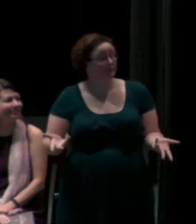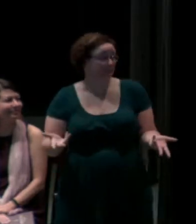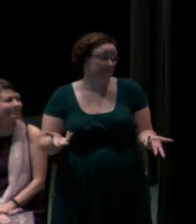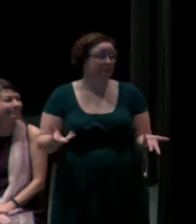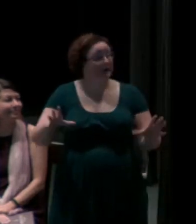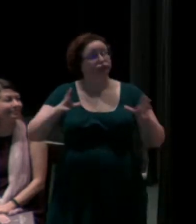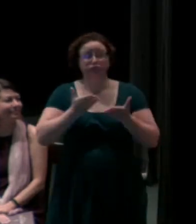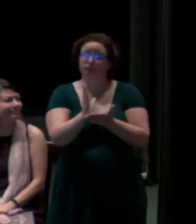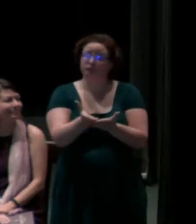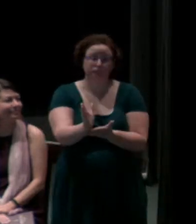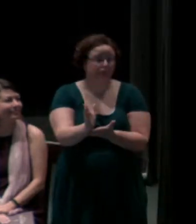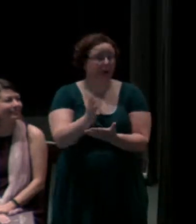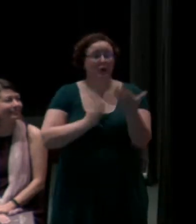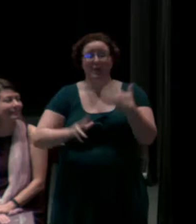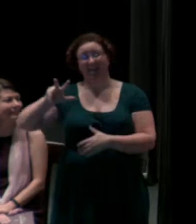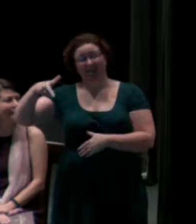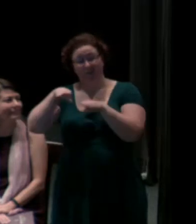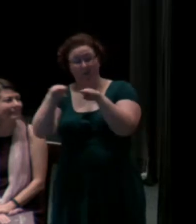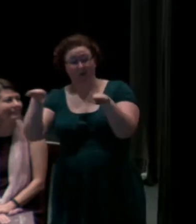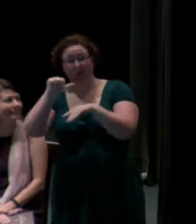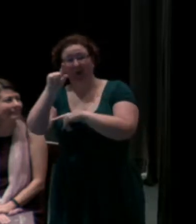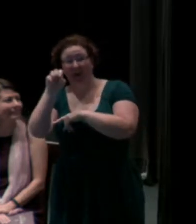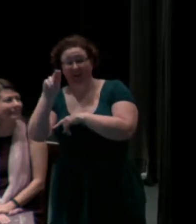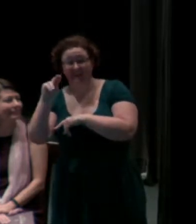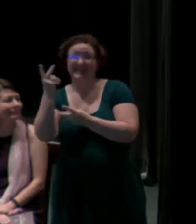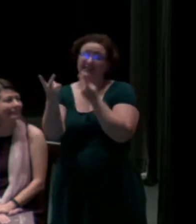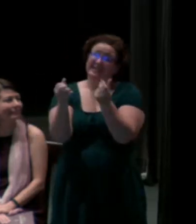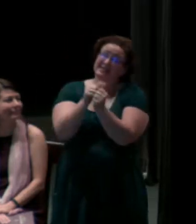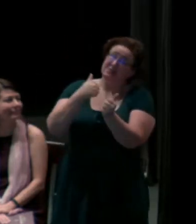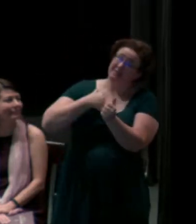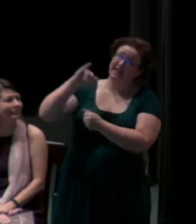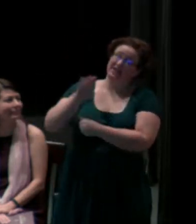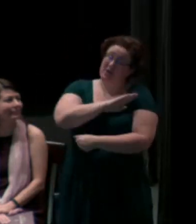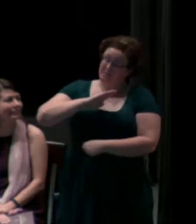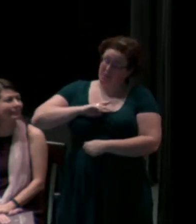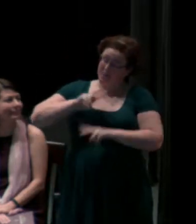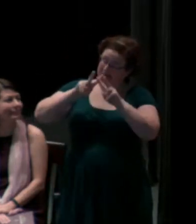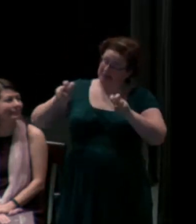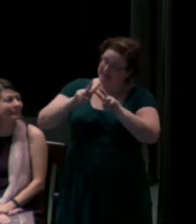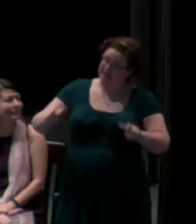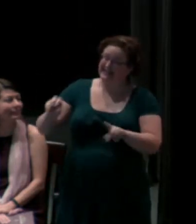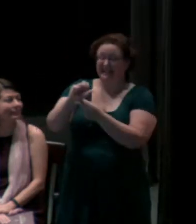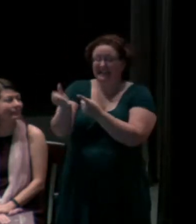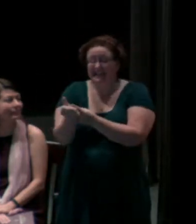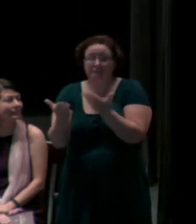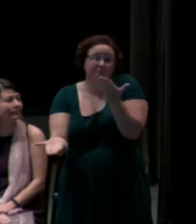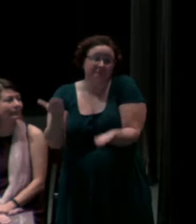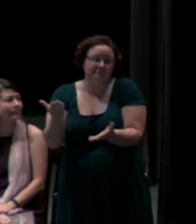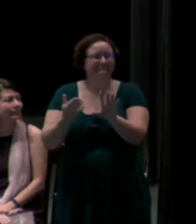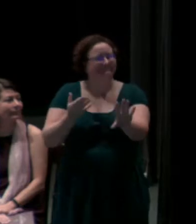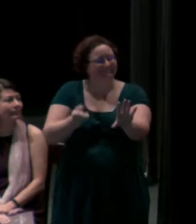You may even find yourself on the 3rd floor of Alston visiting myself and other J-Board members to investigate a potential case you may have.